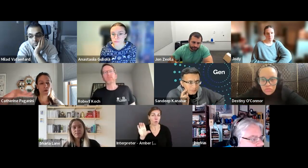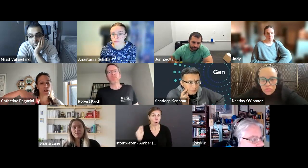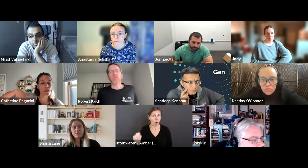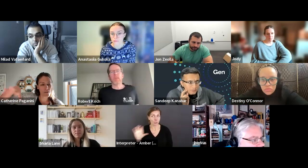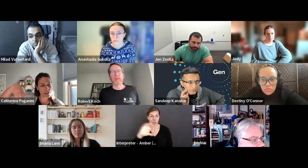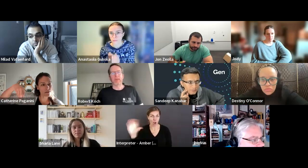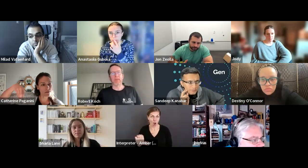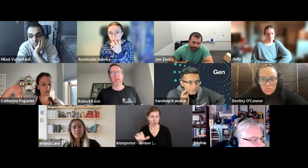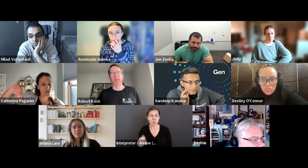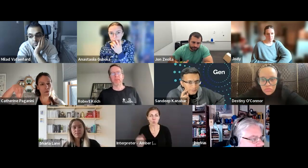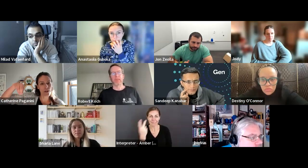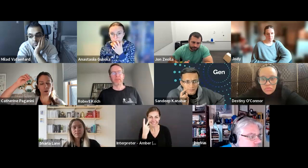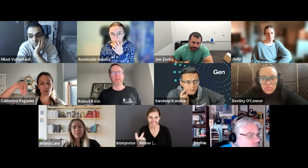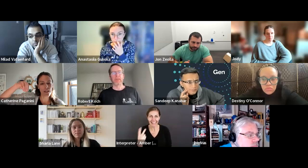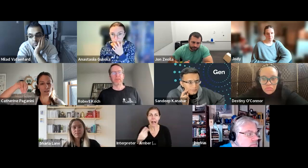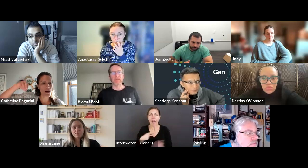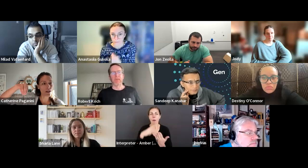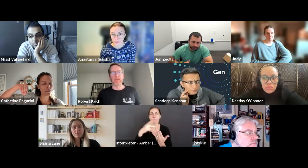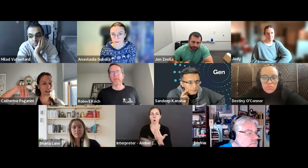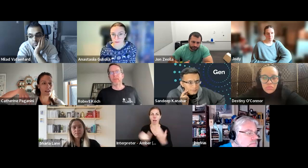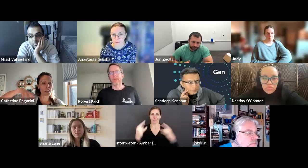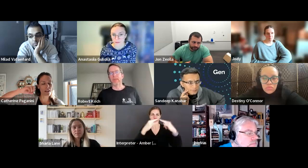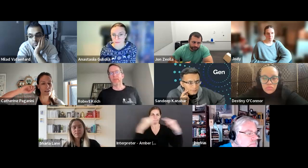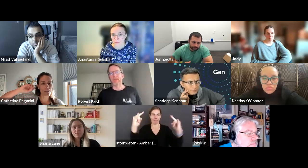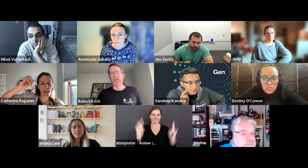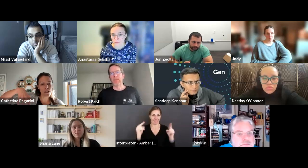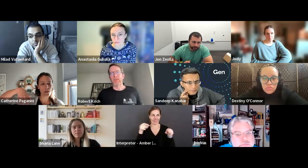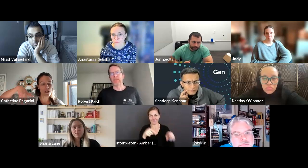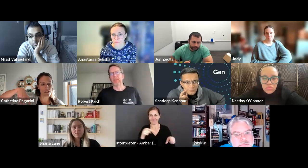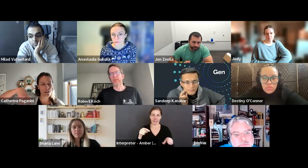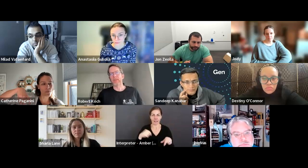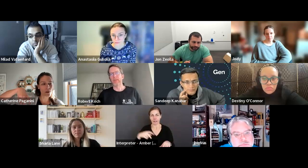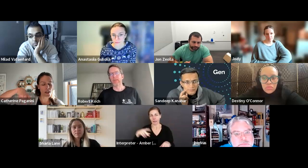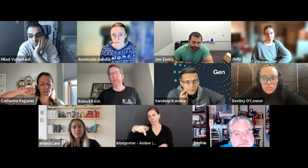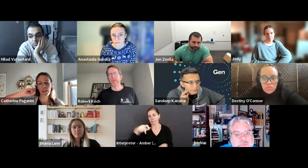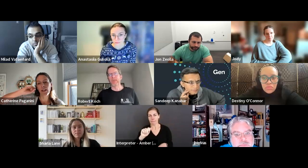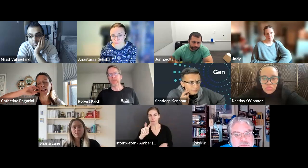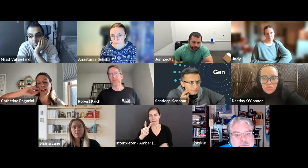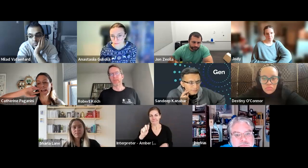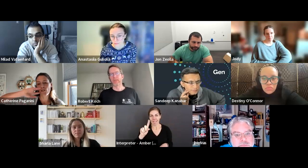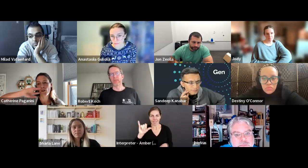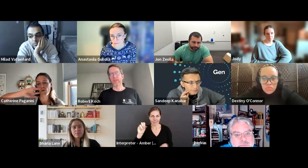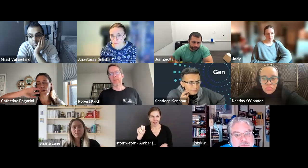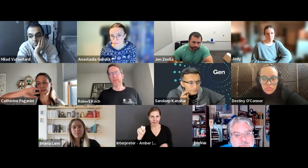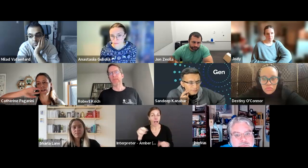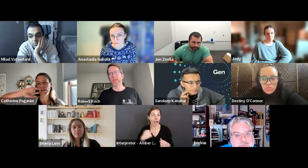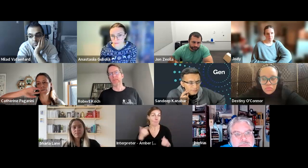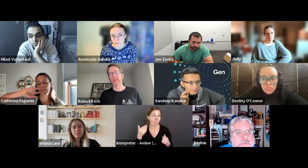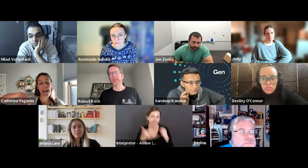that there's a project pavilion. So where the projects are, right? Like I was there with the Linkerd project. And